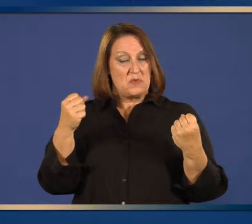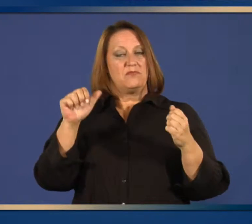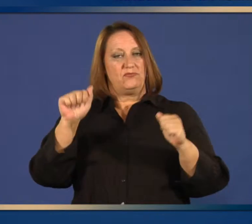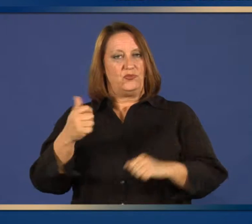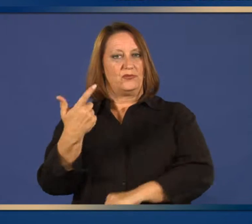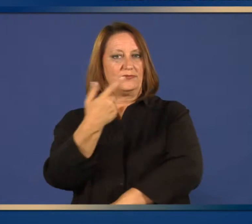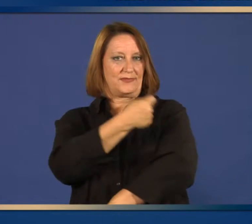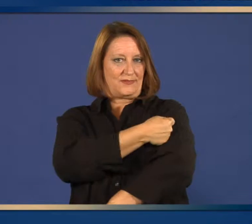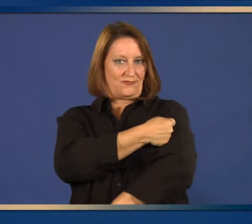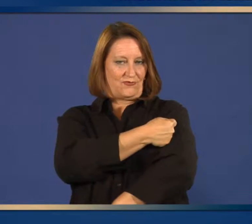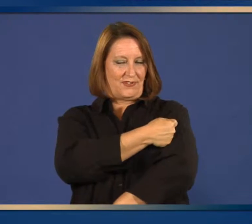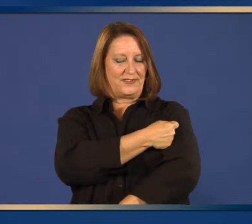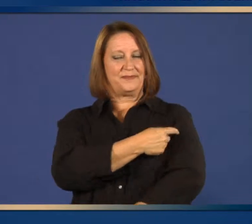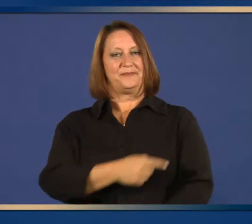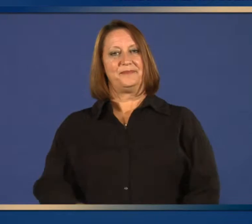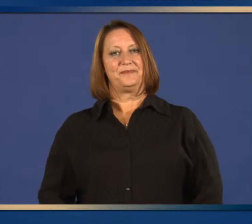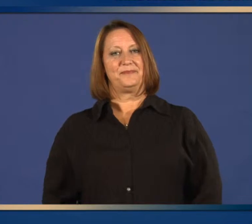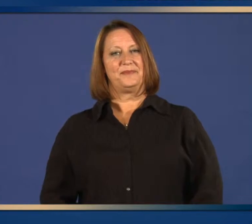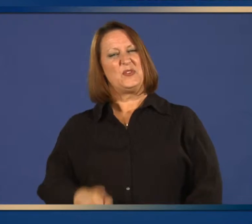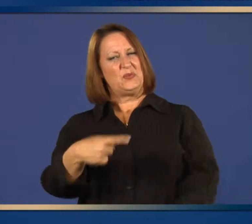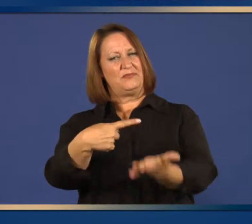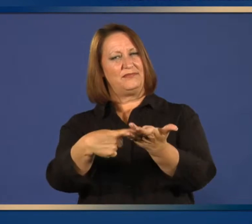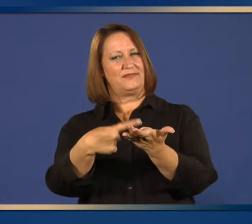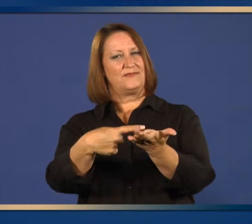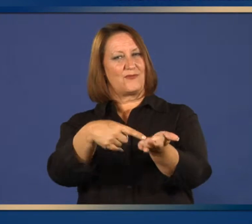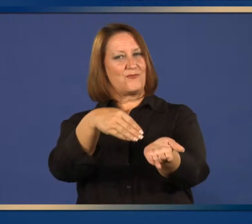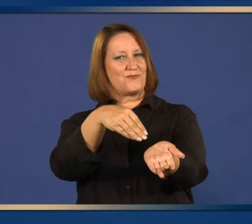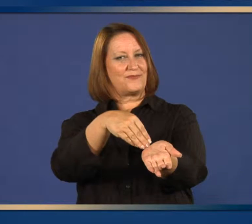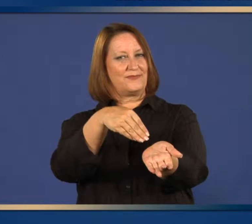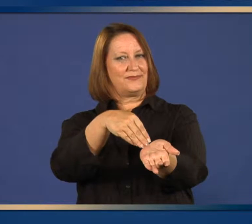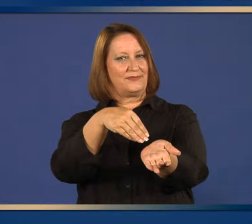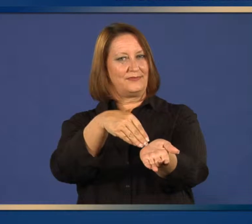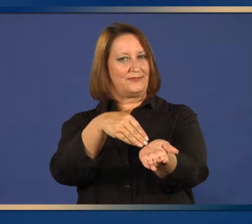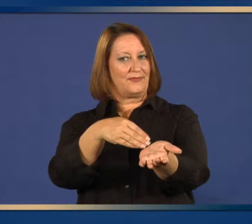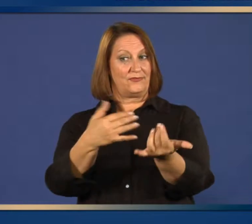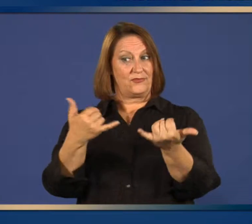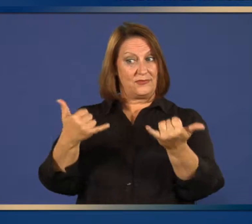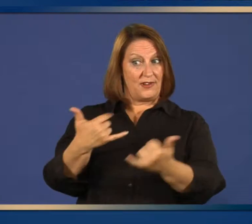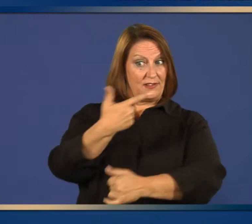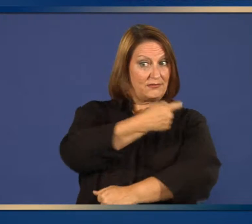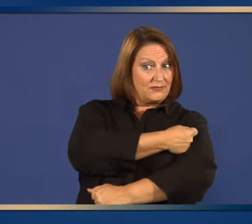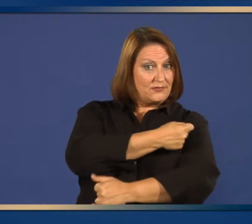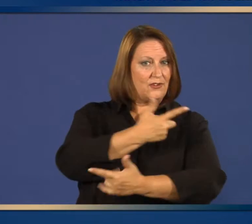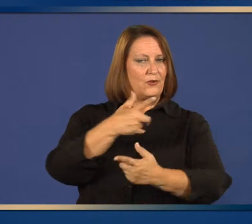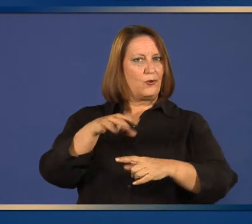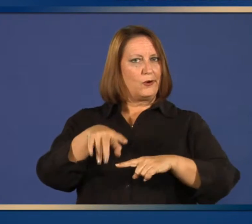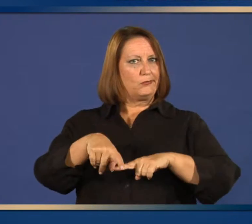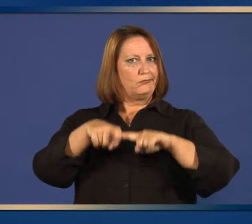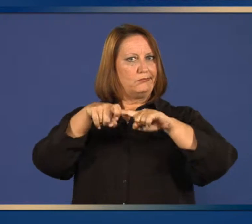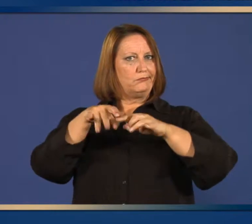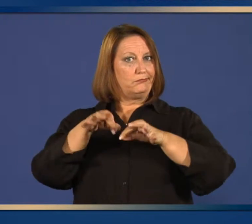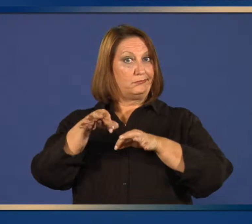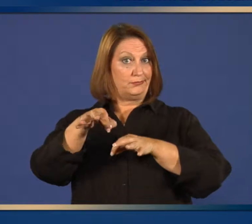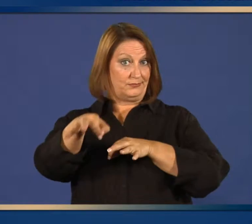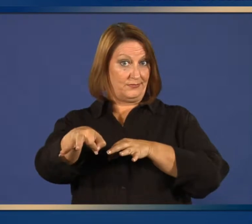If you are ill, talk to your healthcare provider about whether to reschedule the